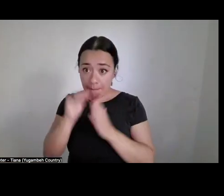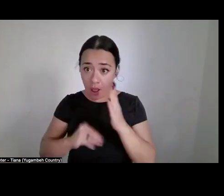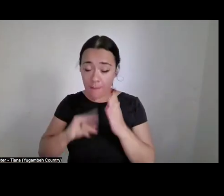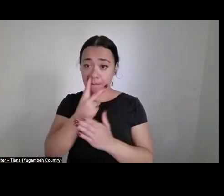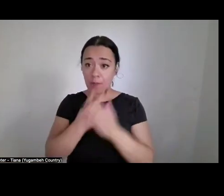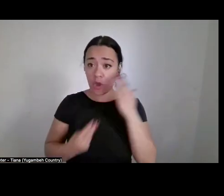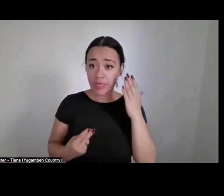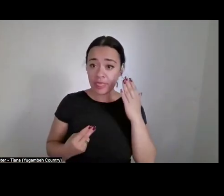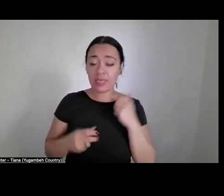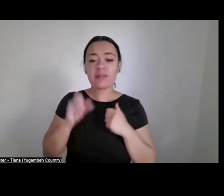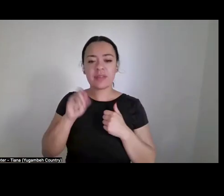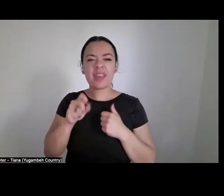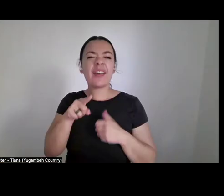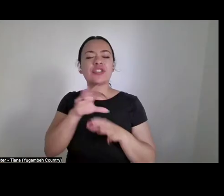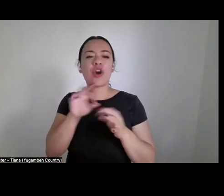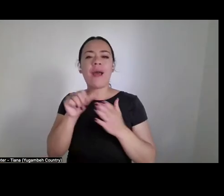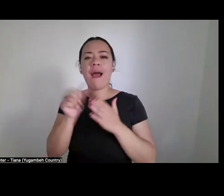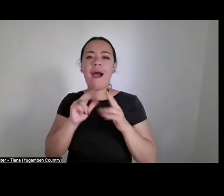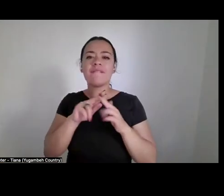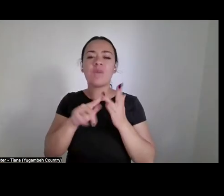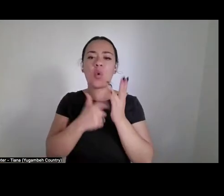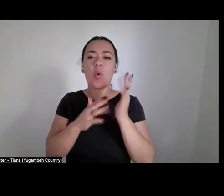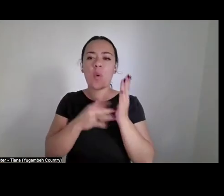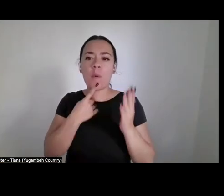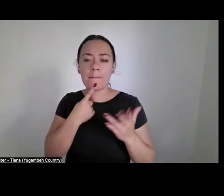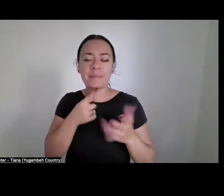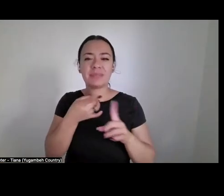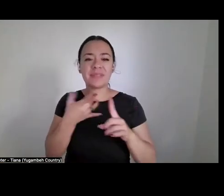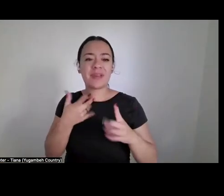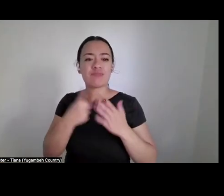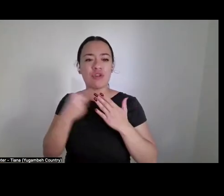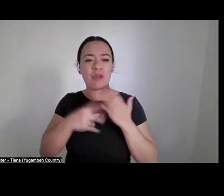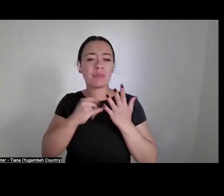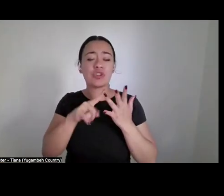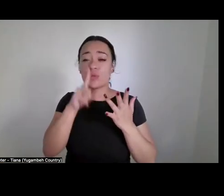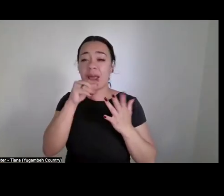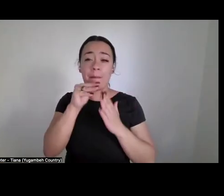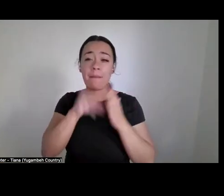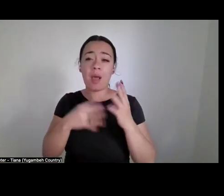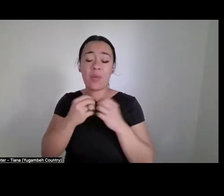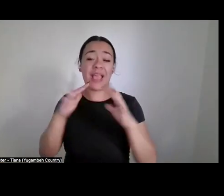form specific program, so you can apply with any creative practice.